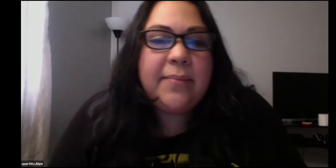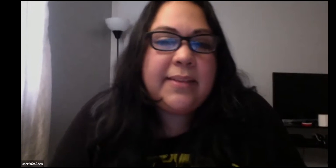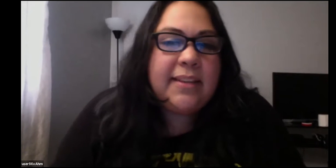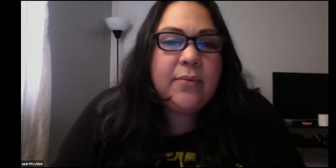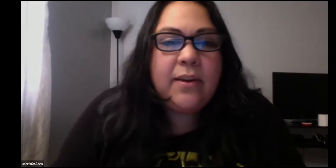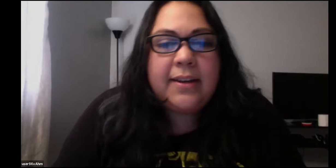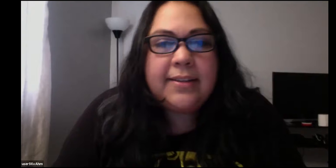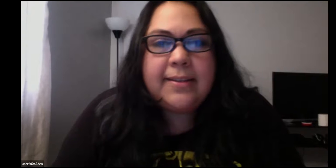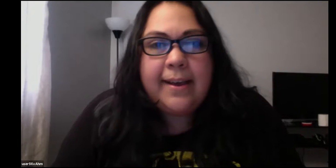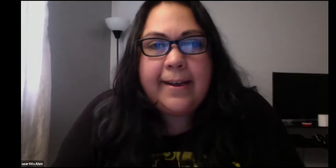see, what is that?